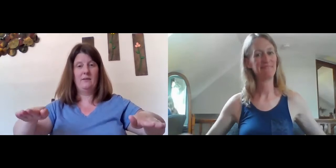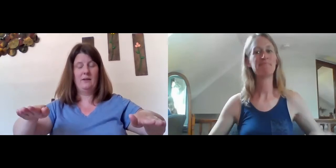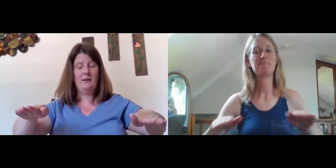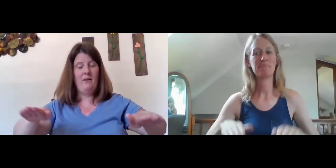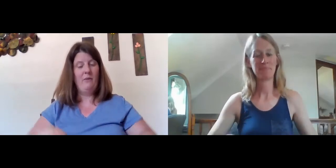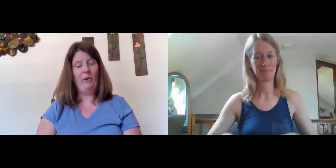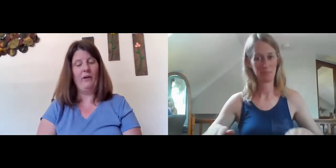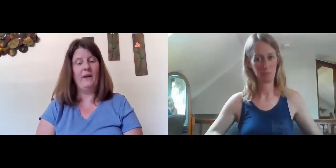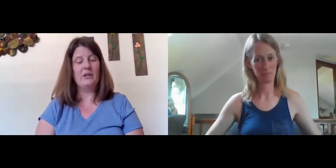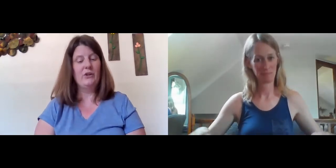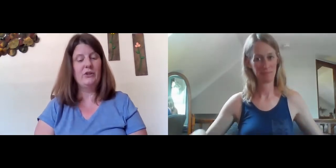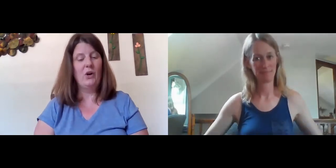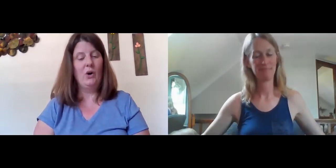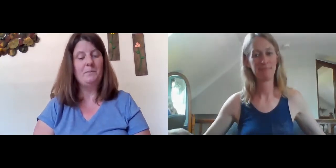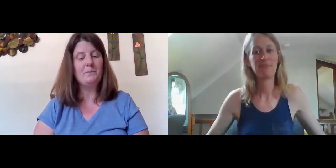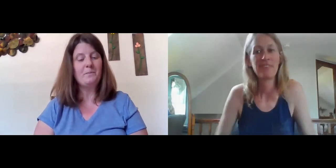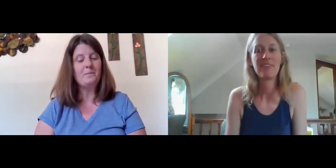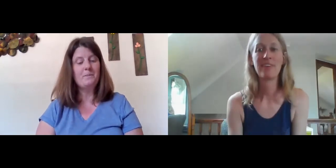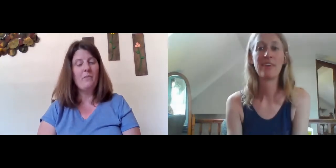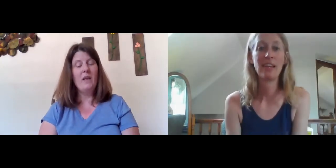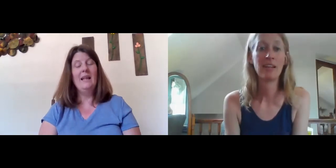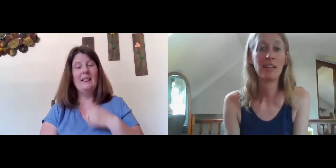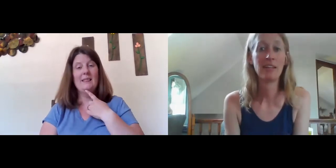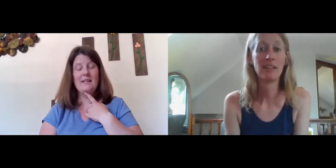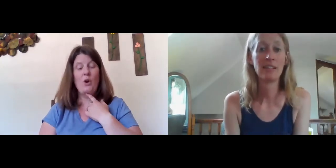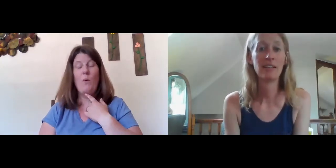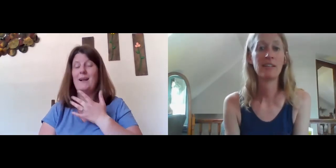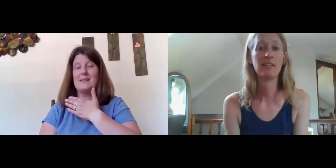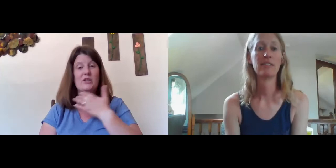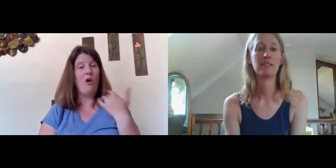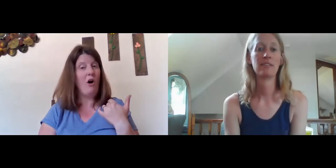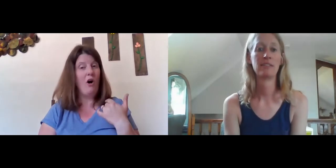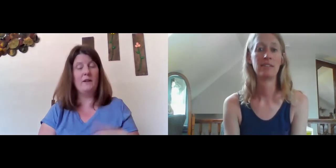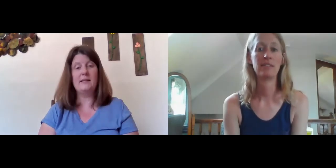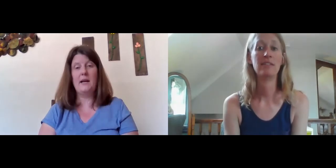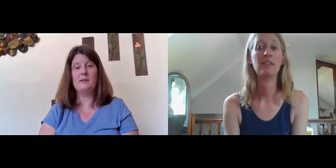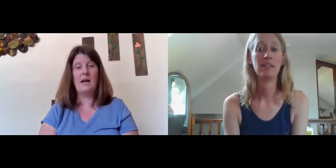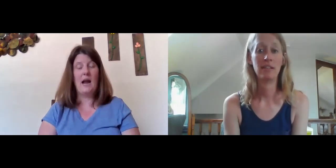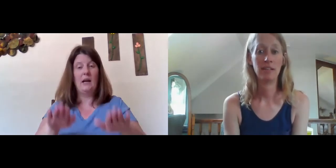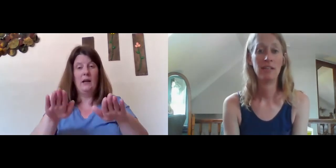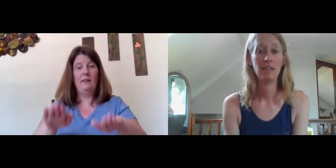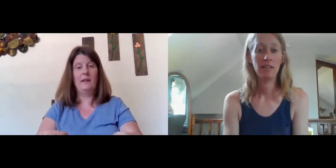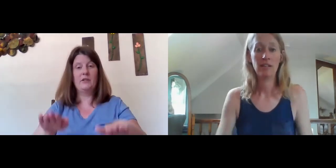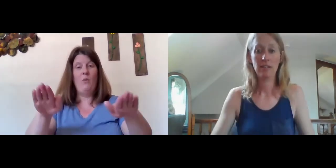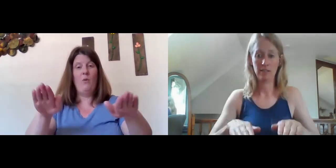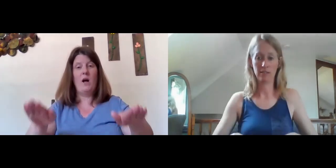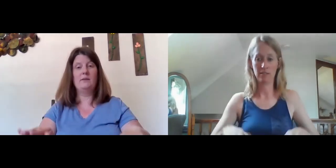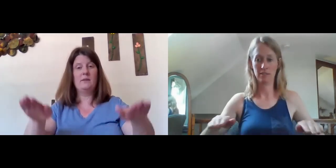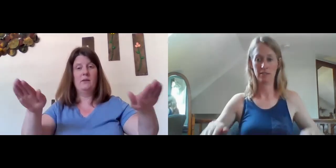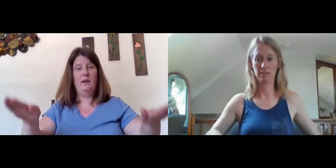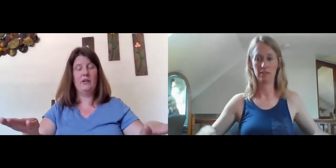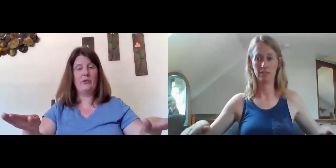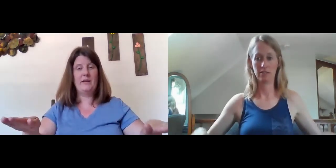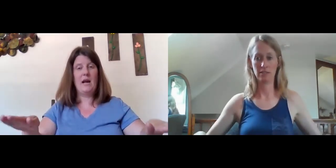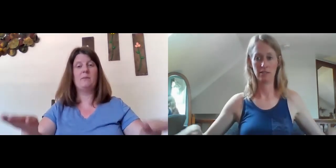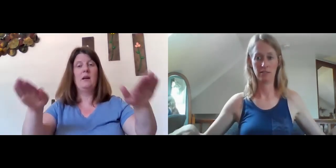children. Perfect. So little ones, that's all the same sign. Little ones,